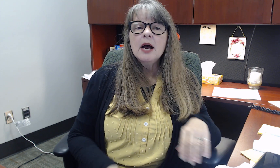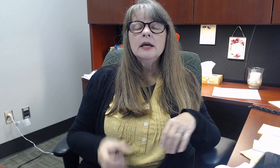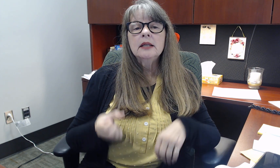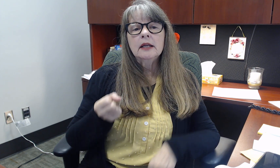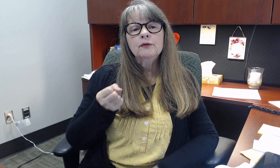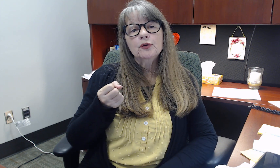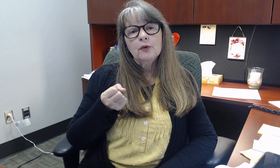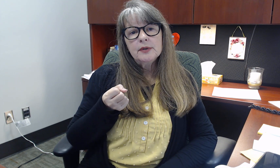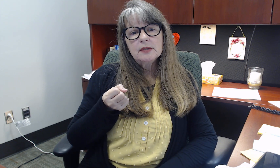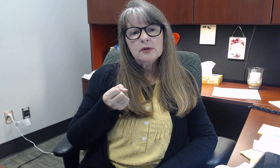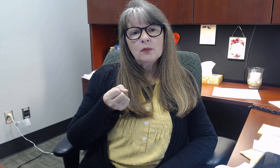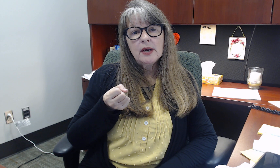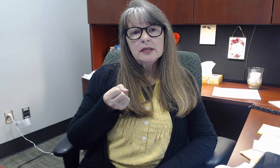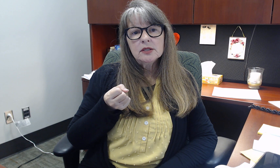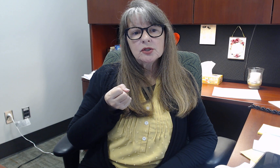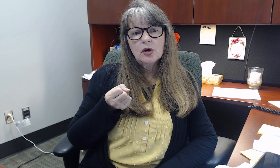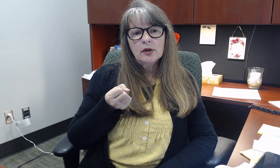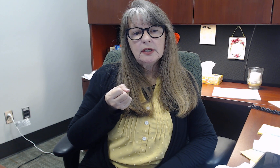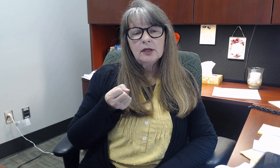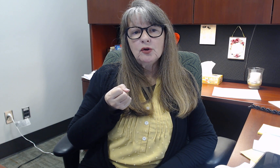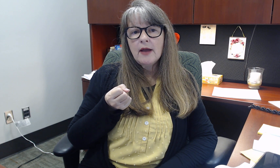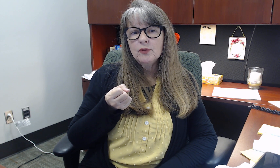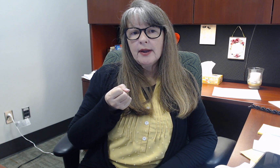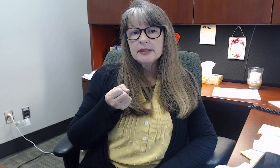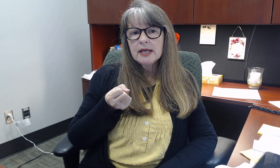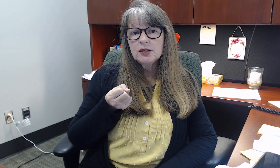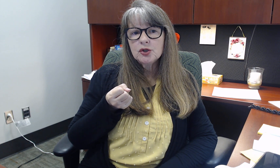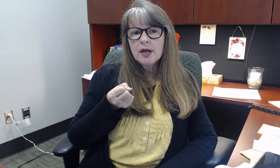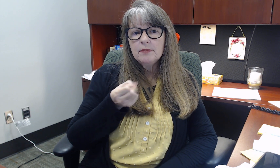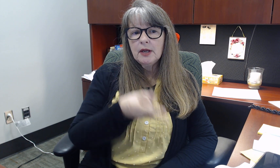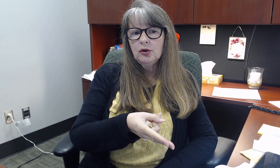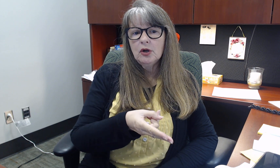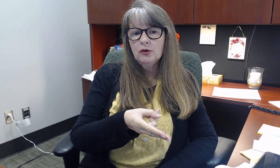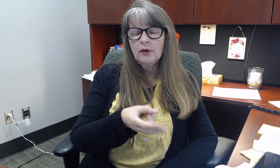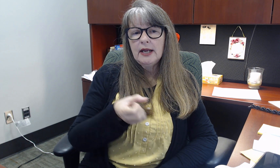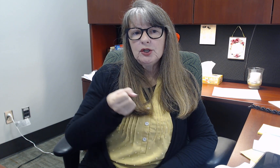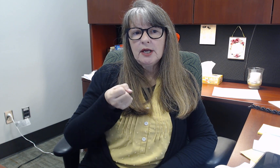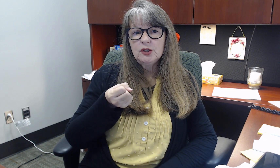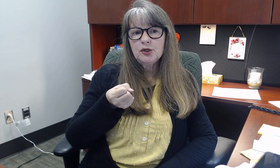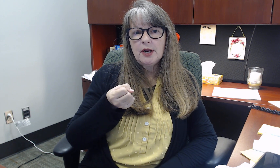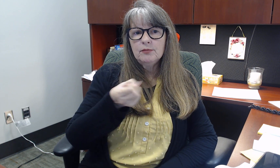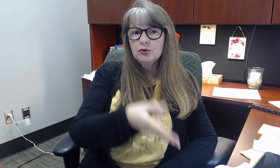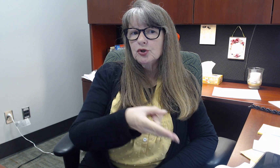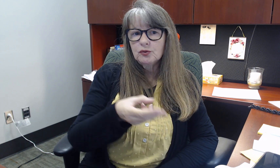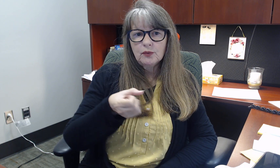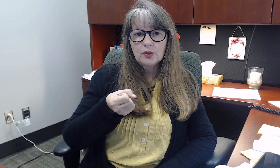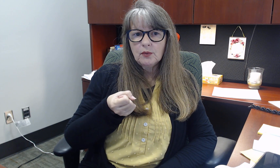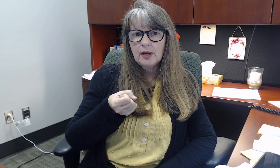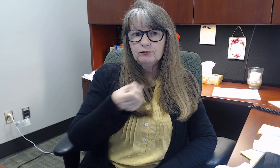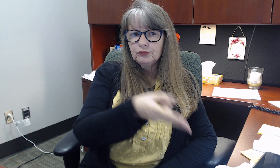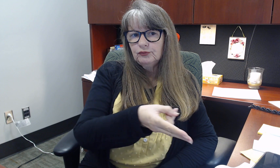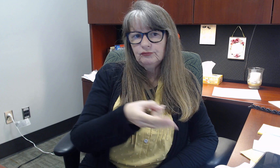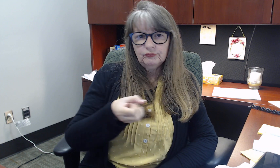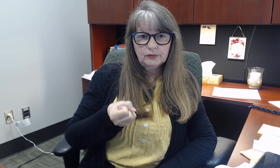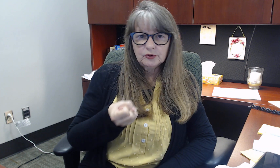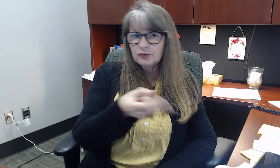Like if you're throwing something away and discarding it, you have your S hand shape and you go to your H hand shape. You're just throwing it away. Just throw it